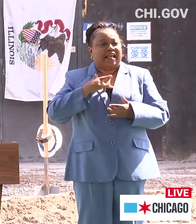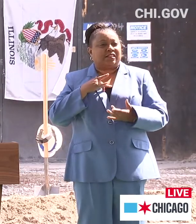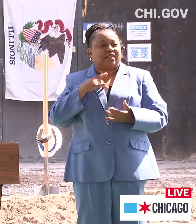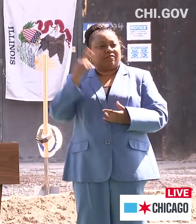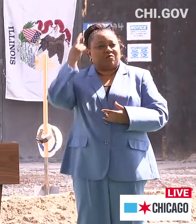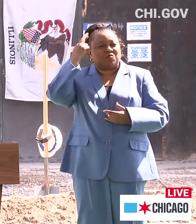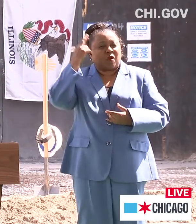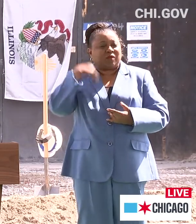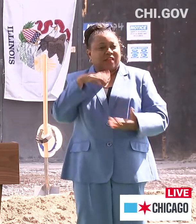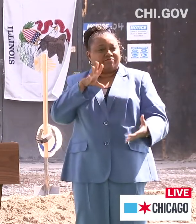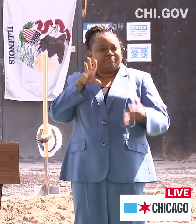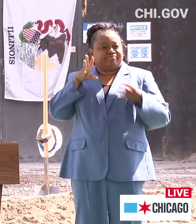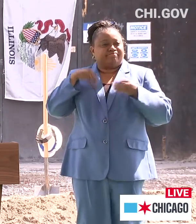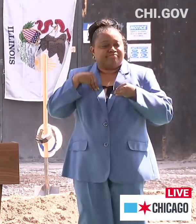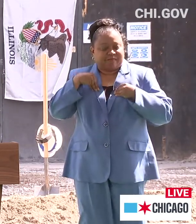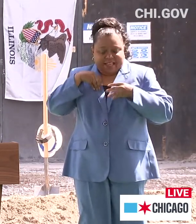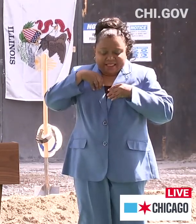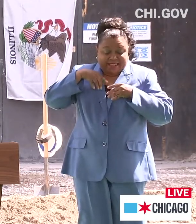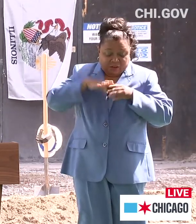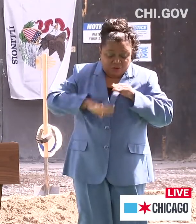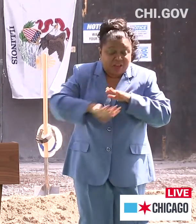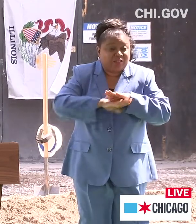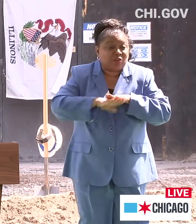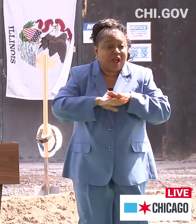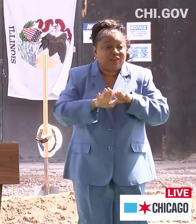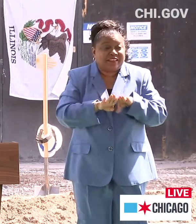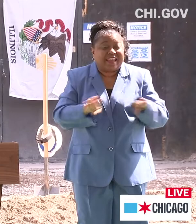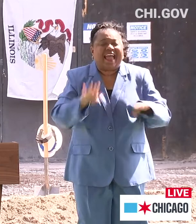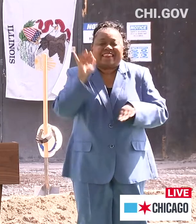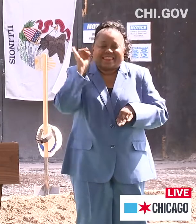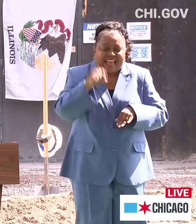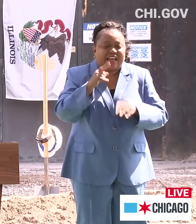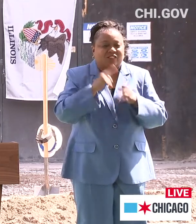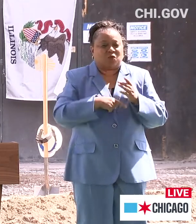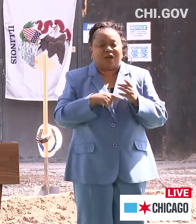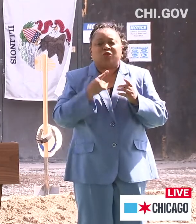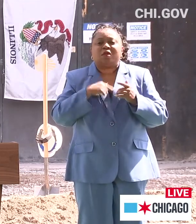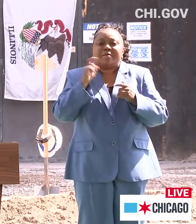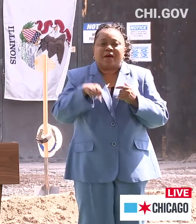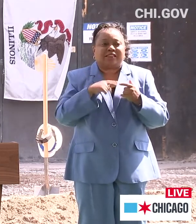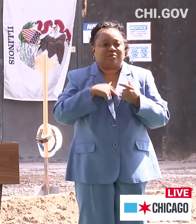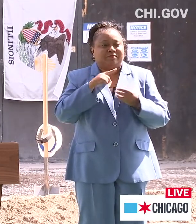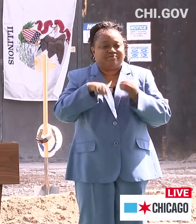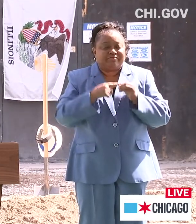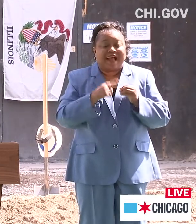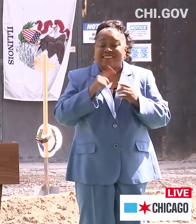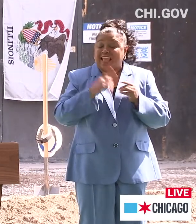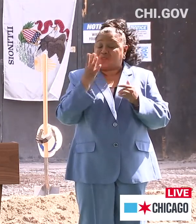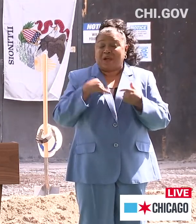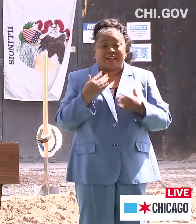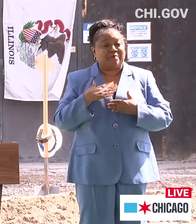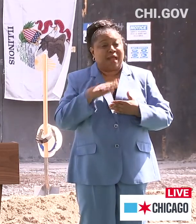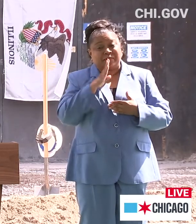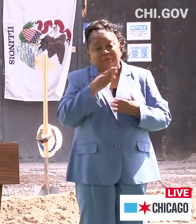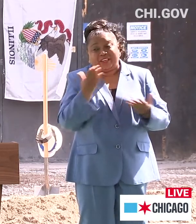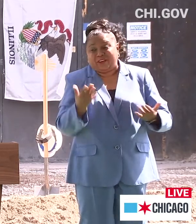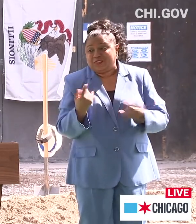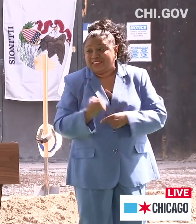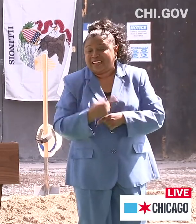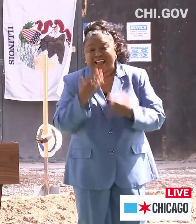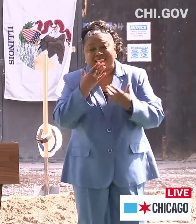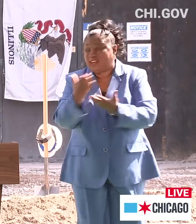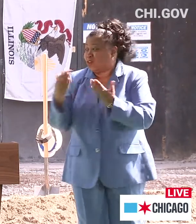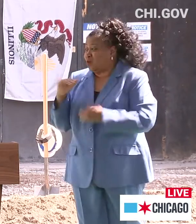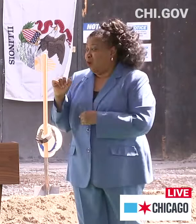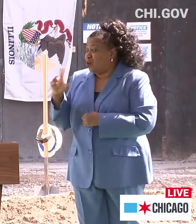purpose and ownership in the ground under their feet. And that's what we must be about. That's why I'm glad to be here today. Thank